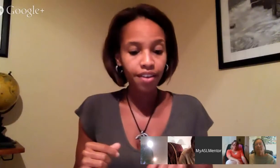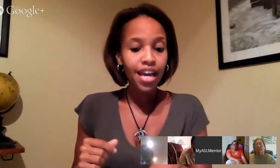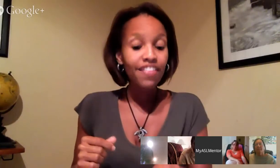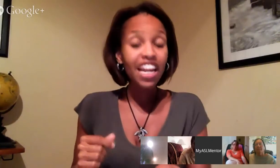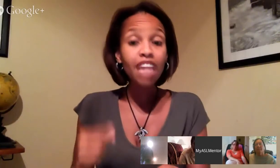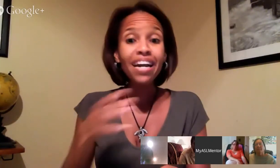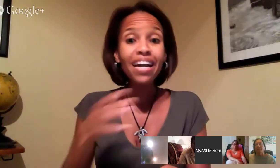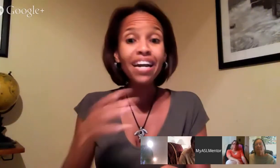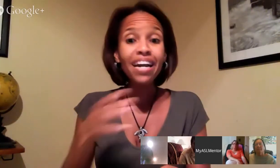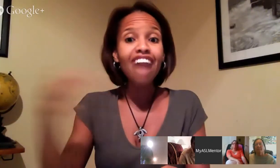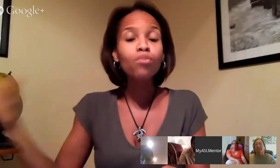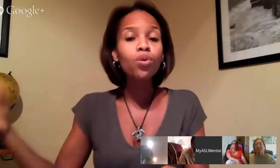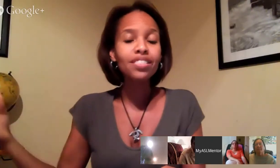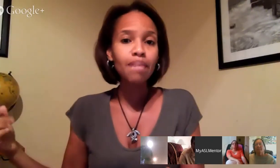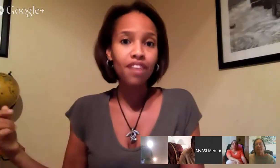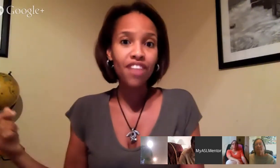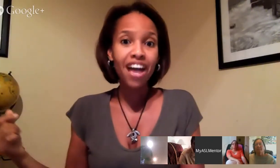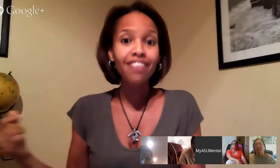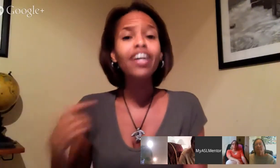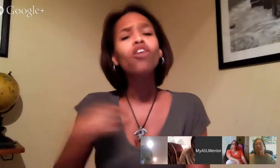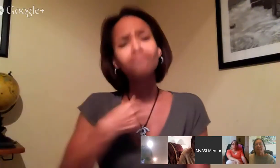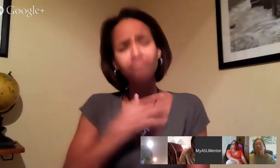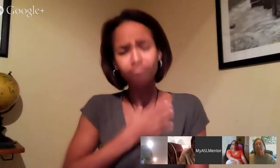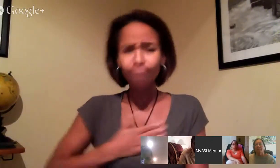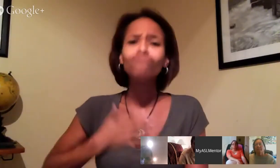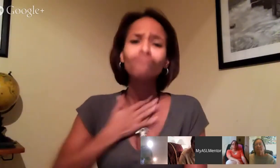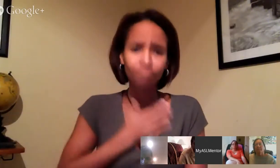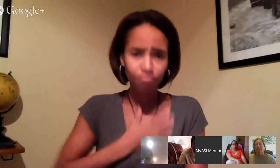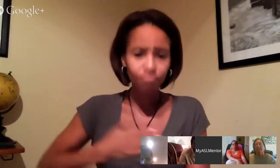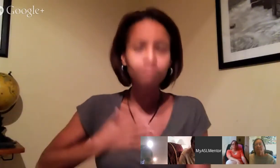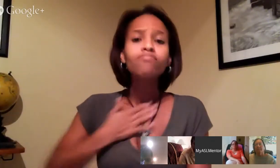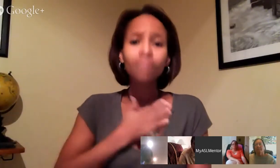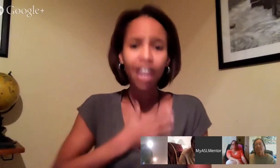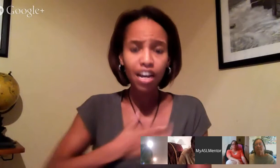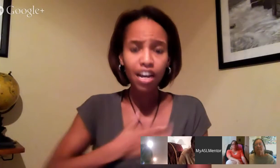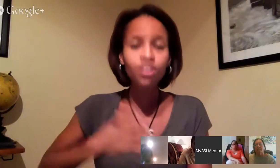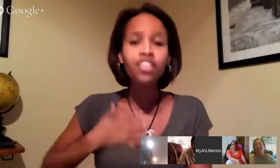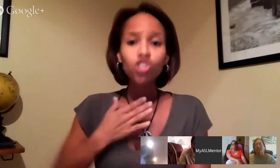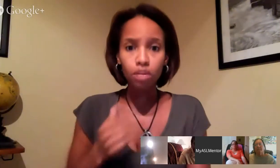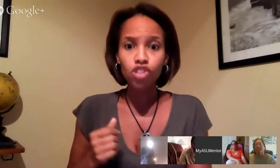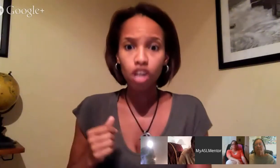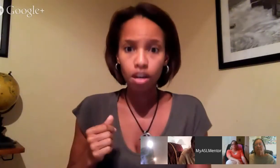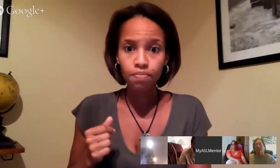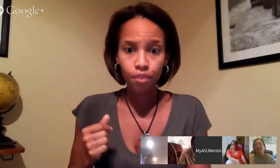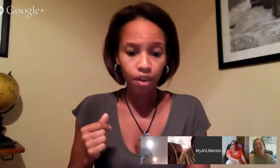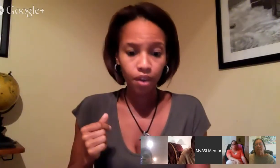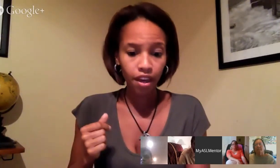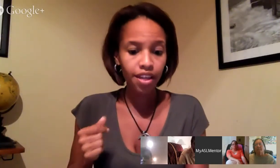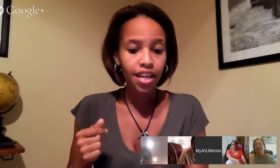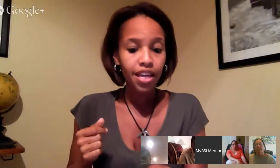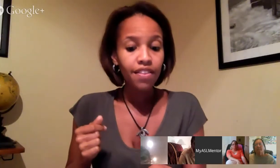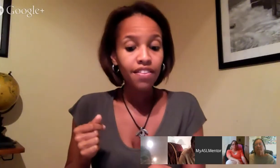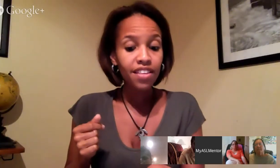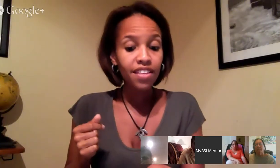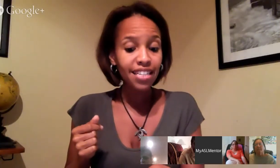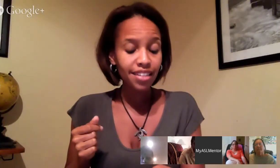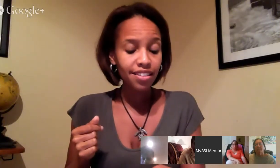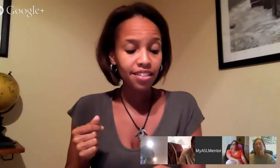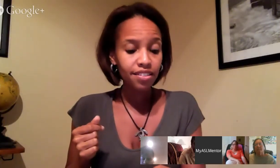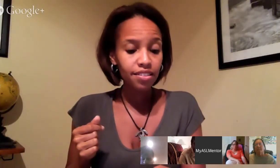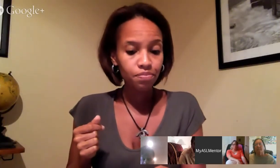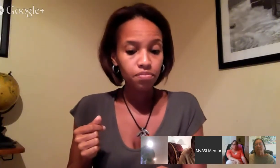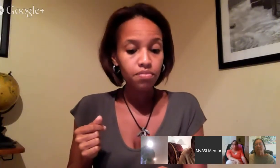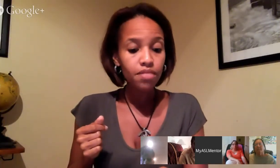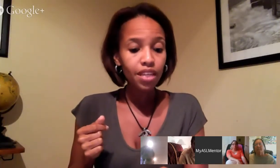okay. Then I might have more to say about that, like I really enjoy my job. Okay. Then the next